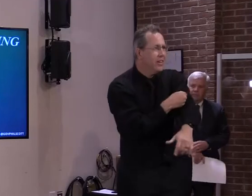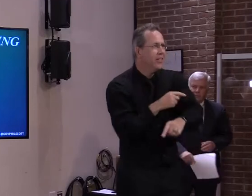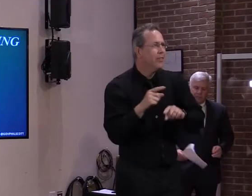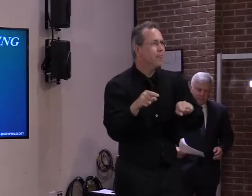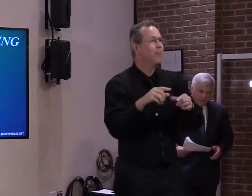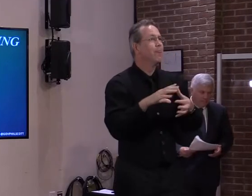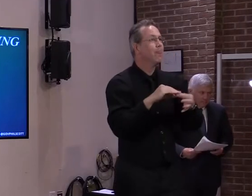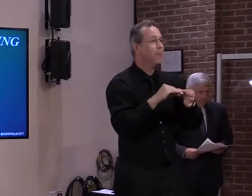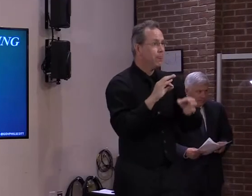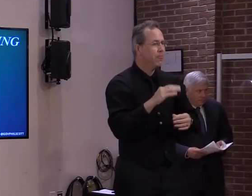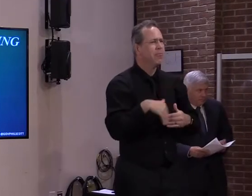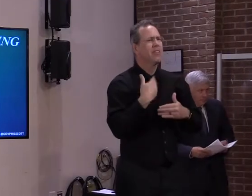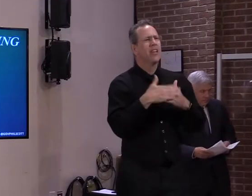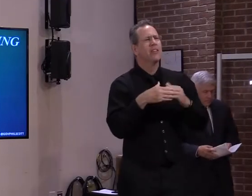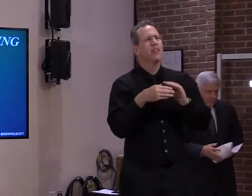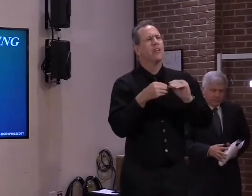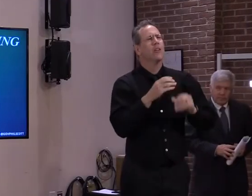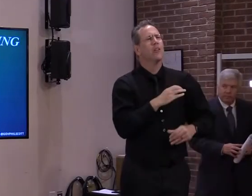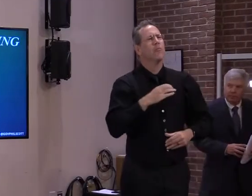Pichek.